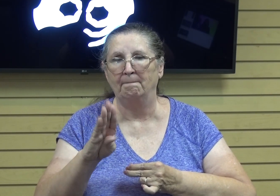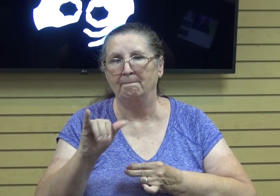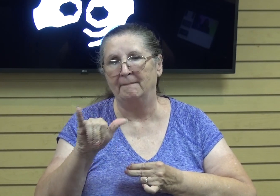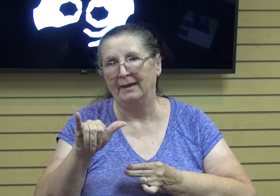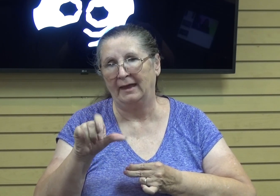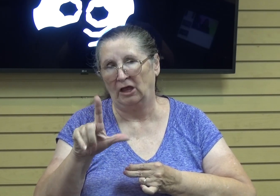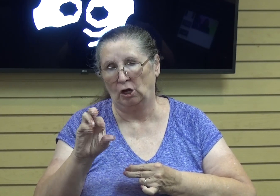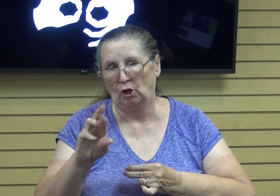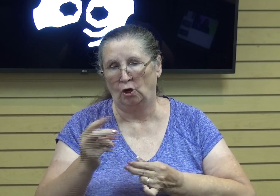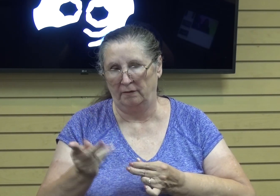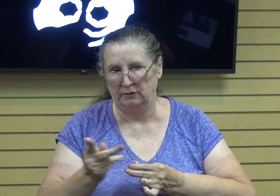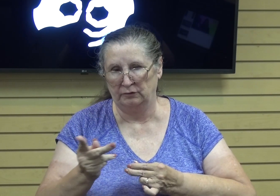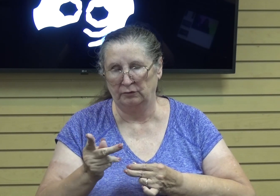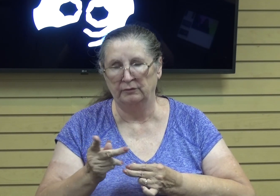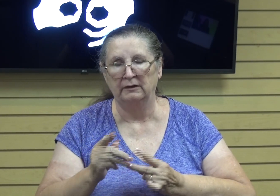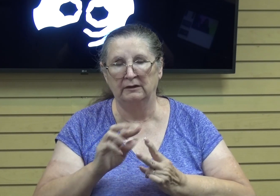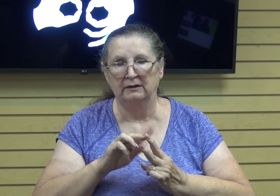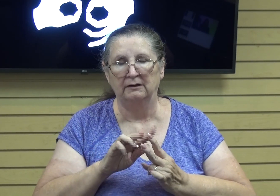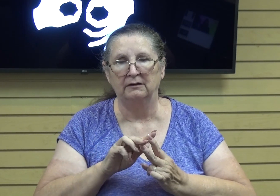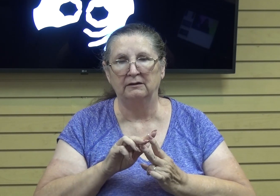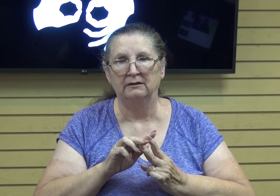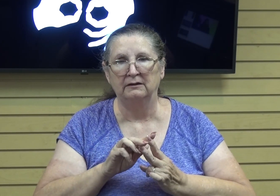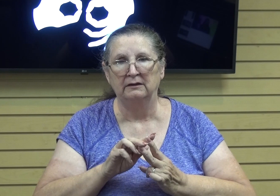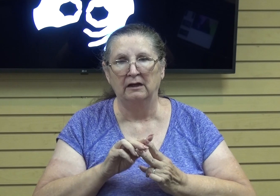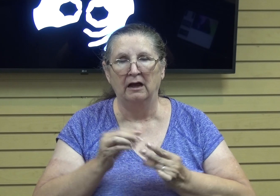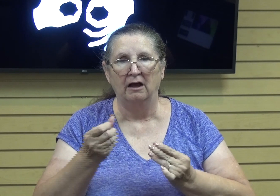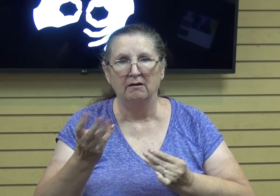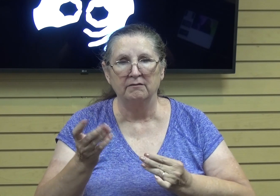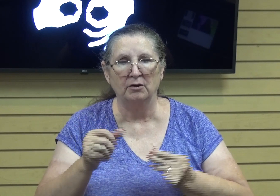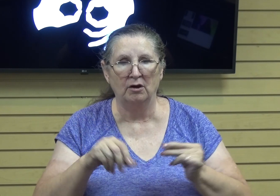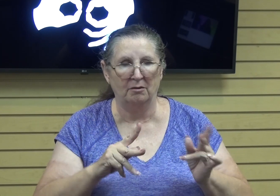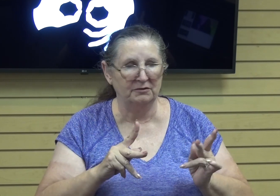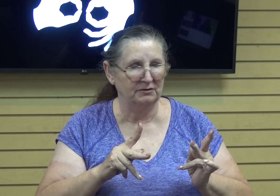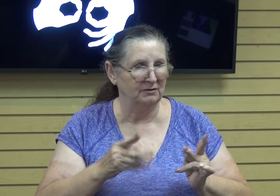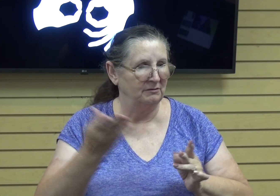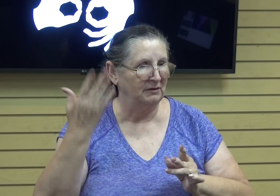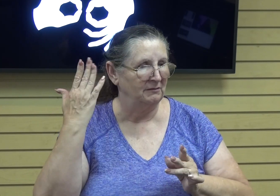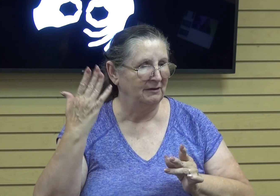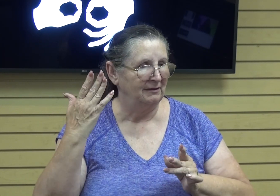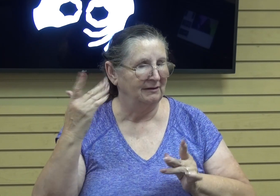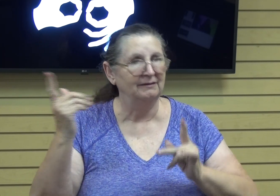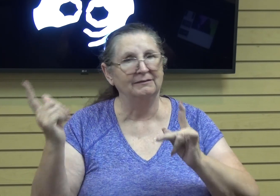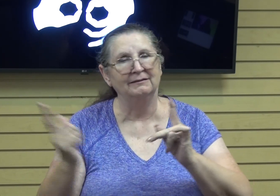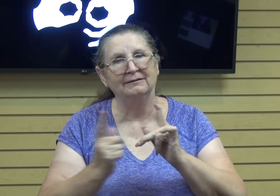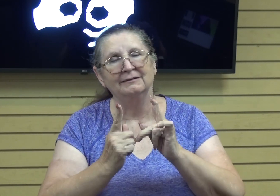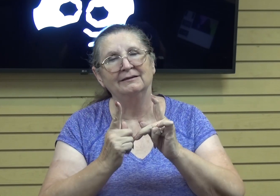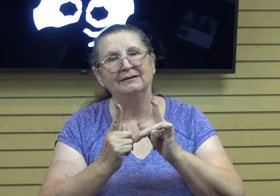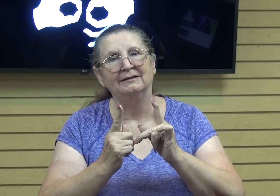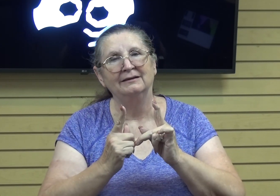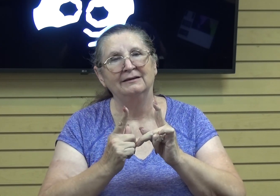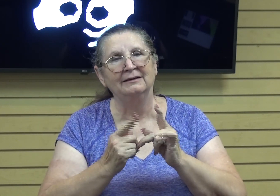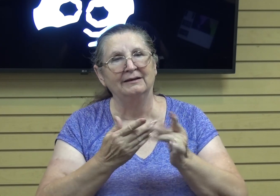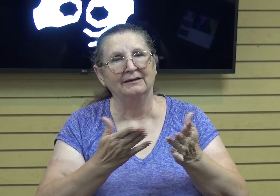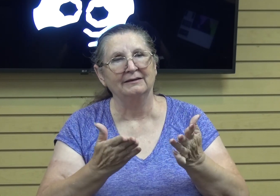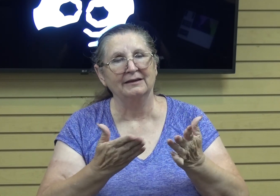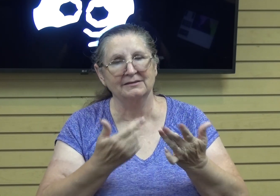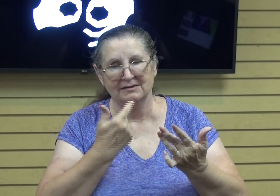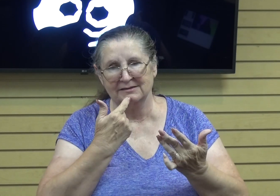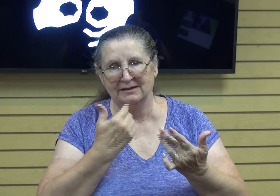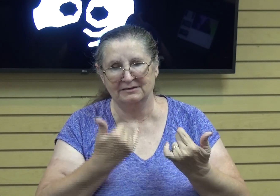And I had few opportunities in the past to just come up and say things that I will say today. I don't know why I